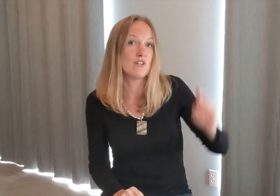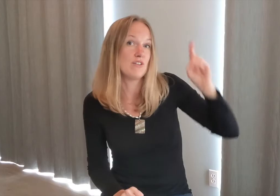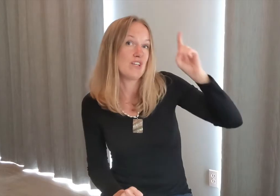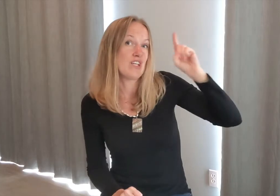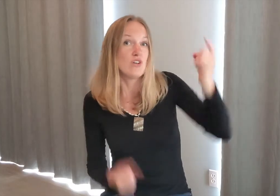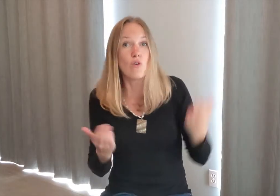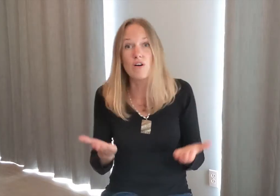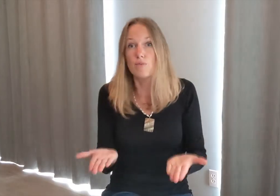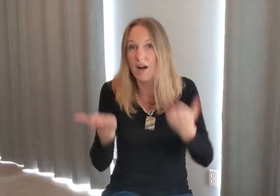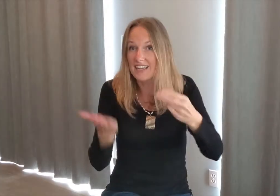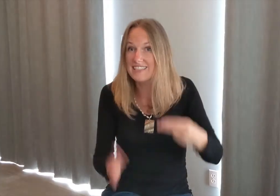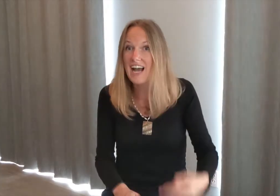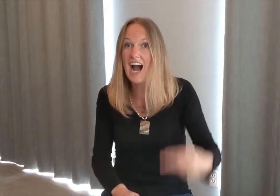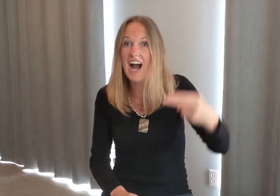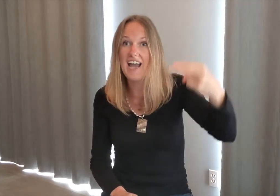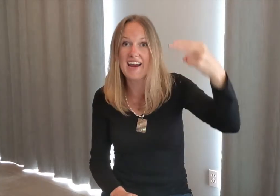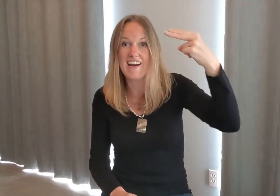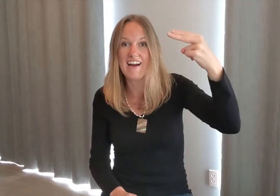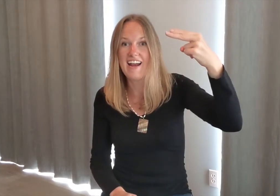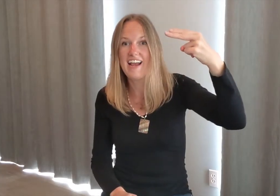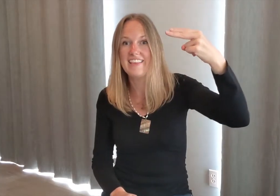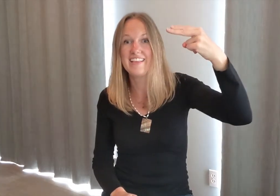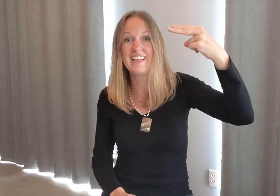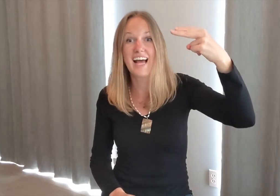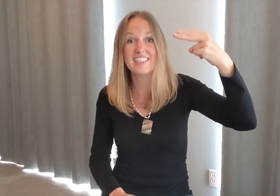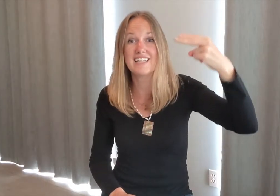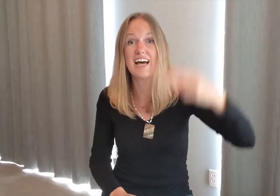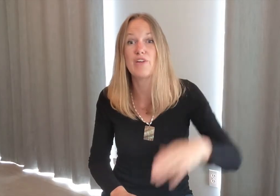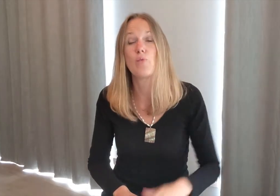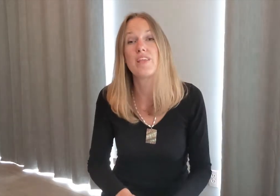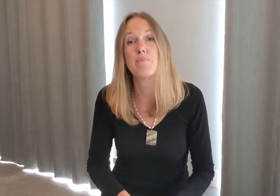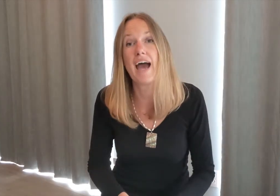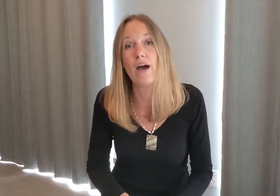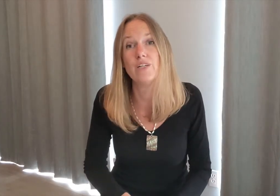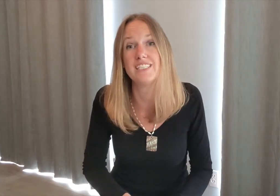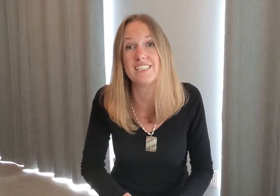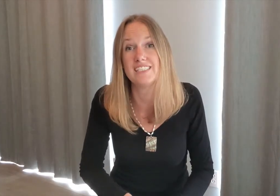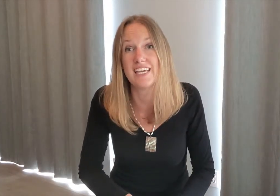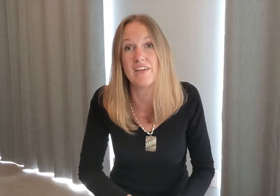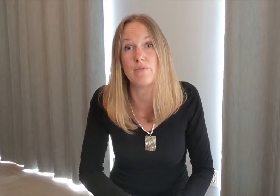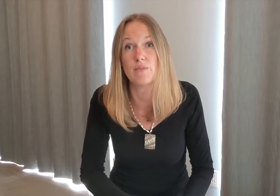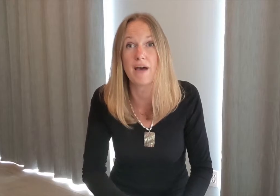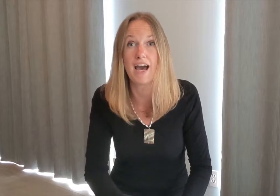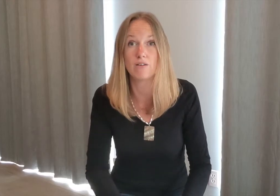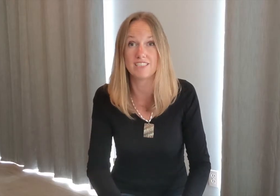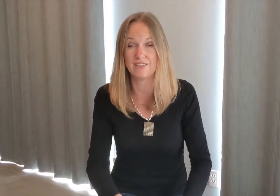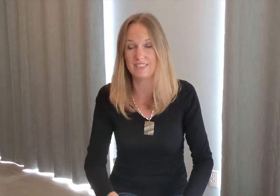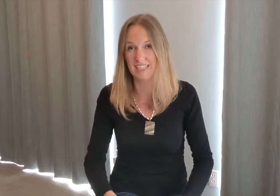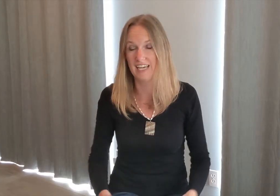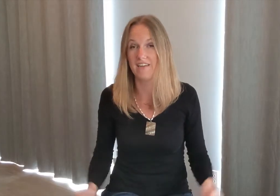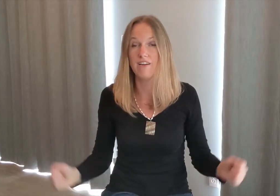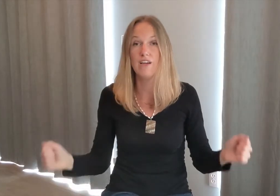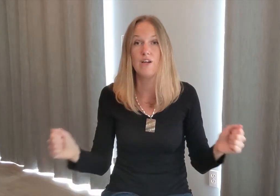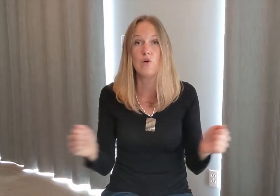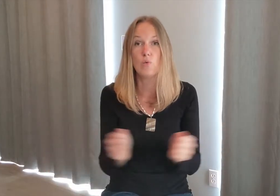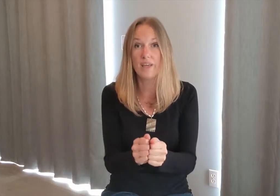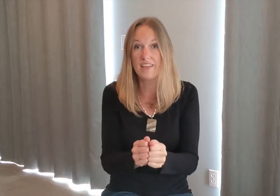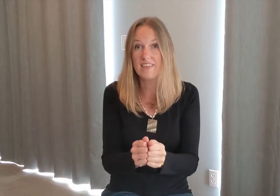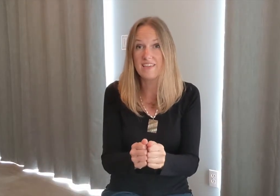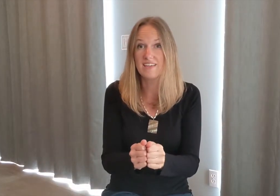So you're rising higher. And then the last line, with power to save, with power to save. With,